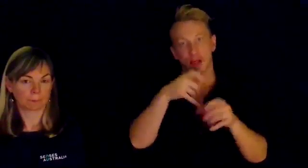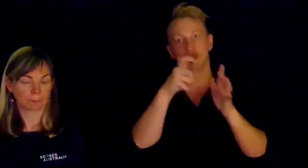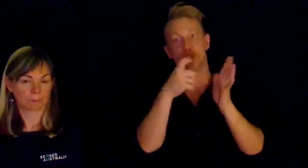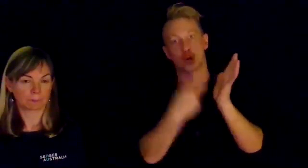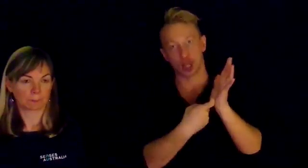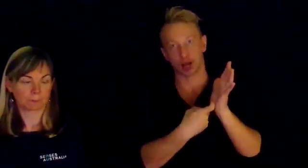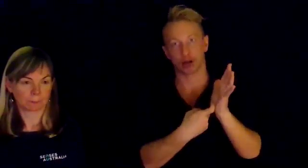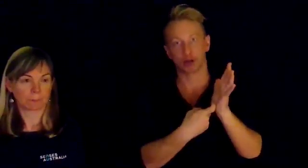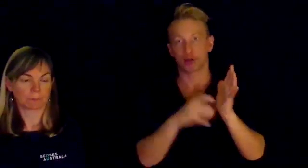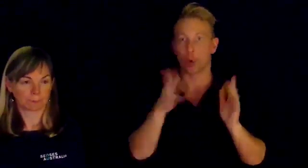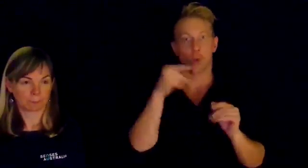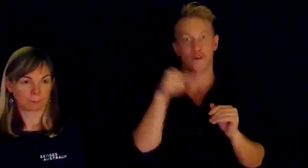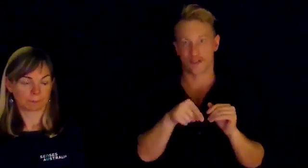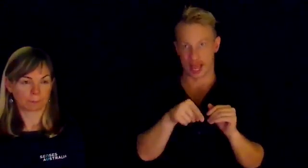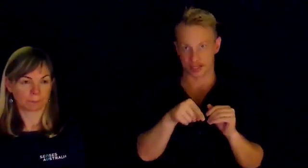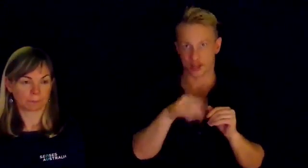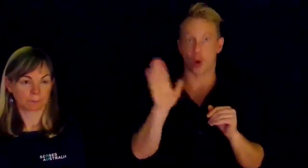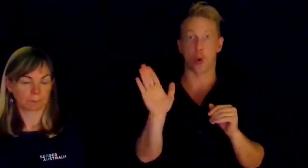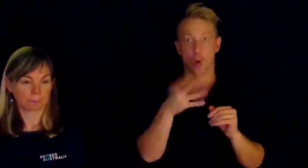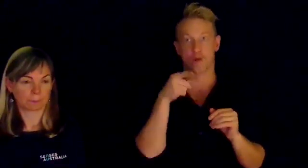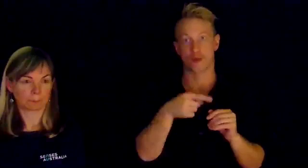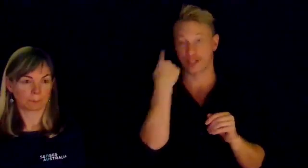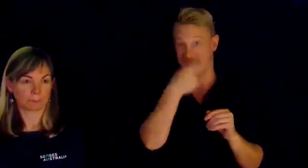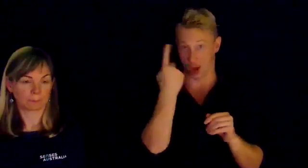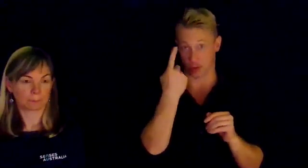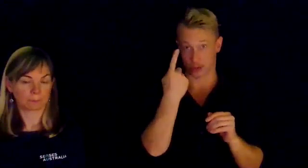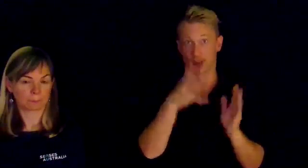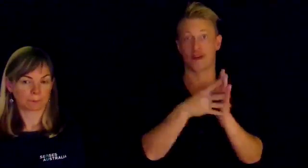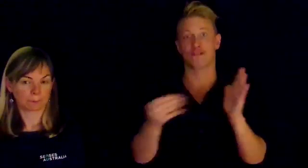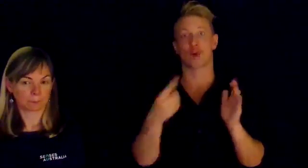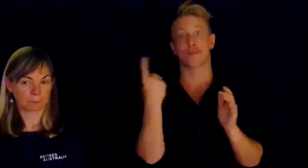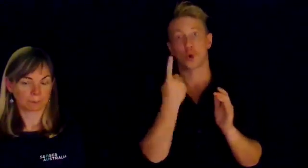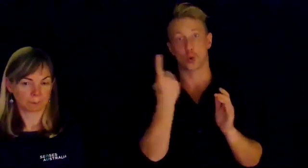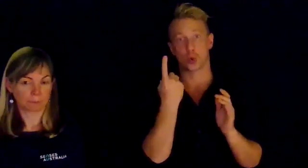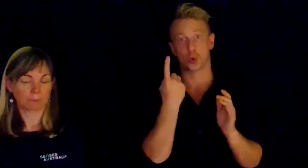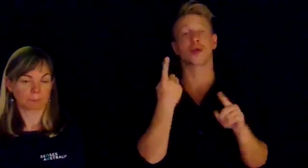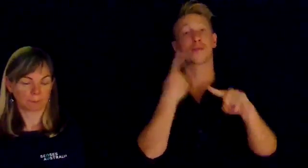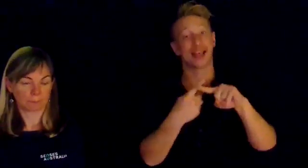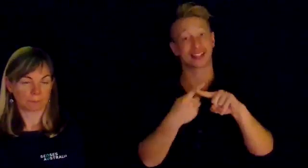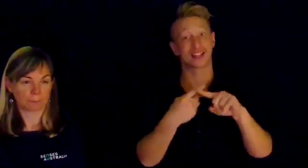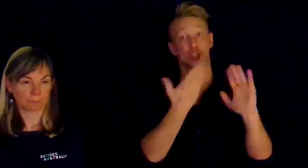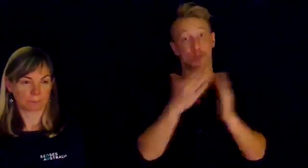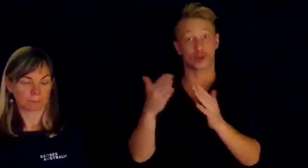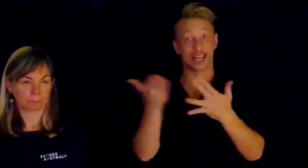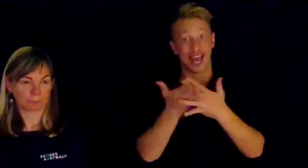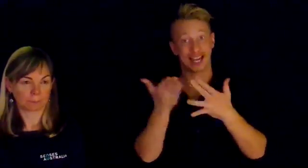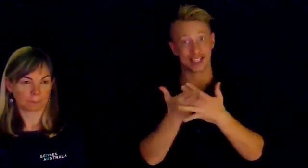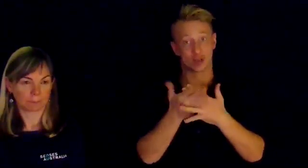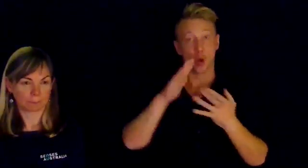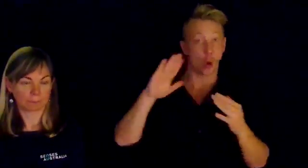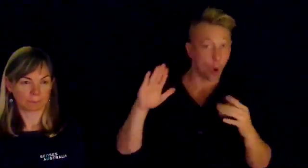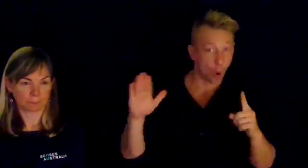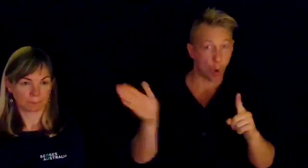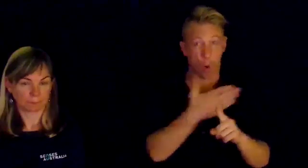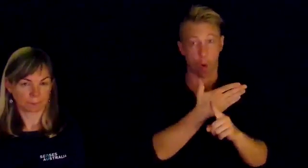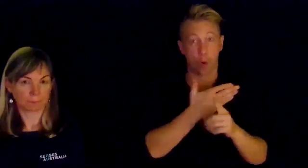those appointments, along with the hours to support your community access, all need to be